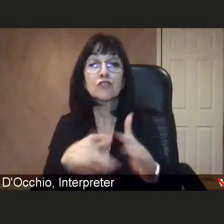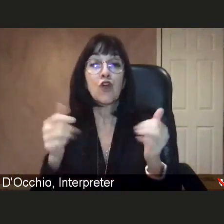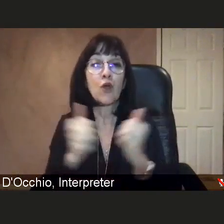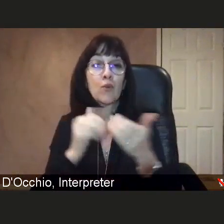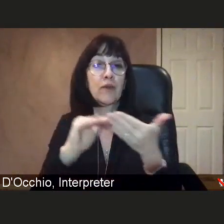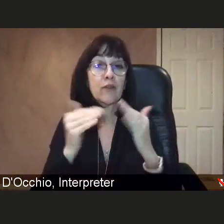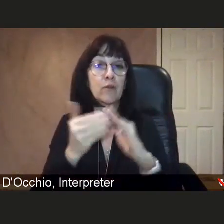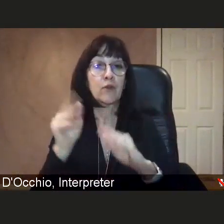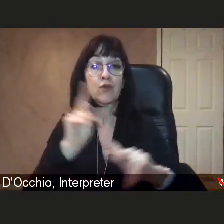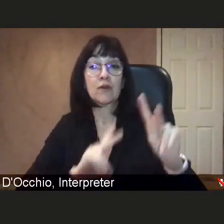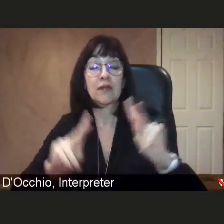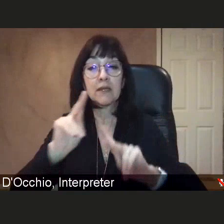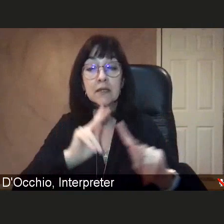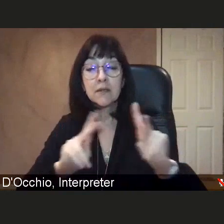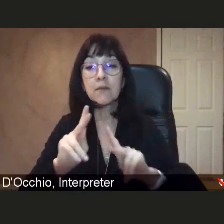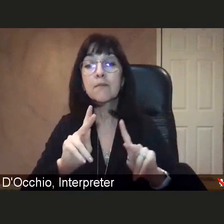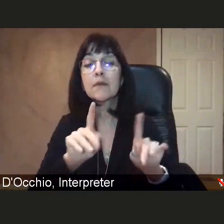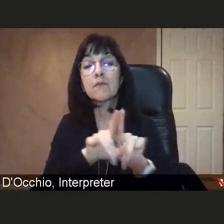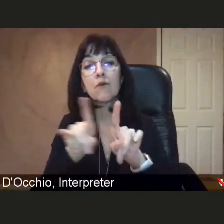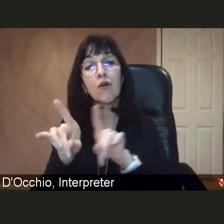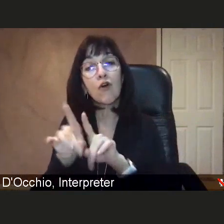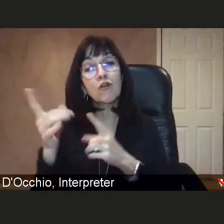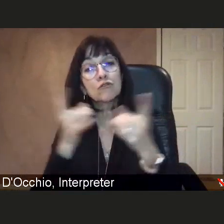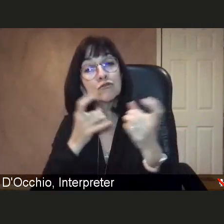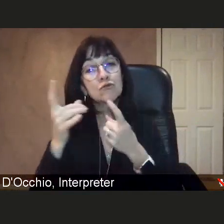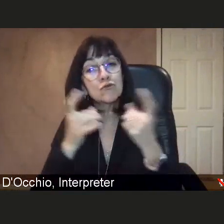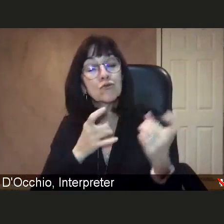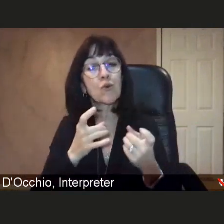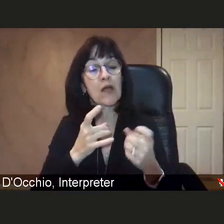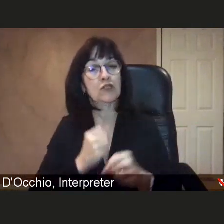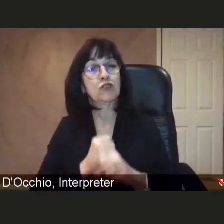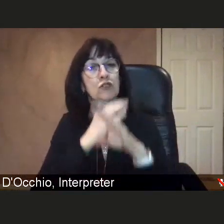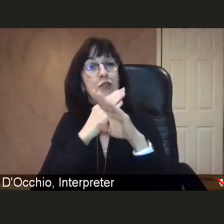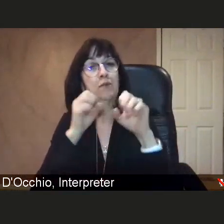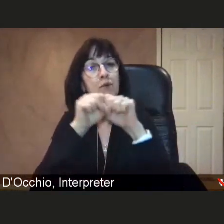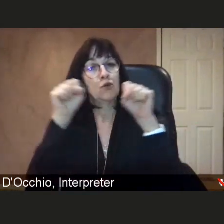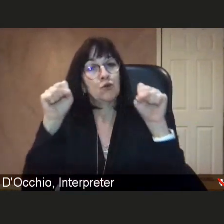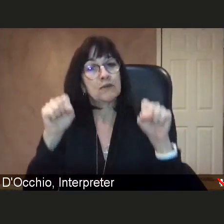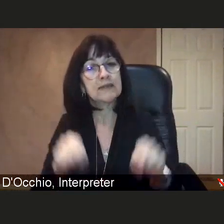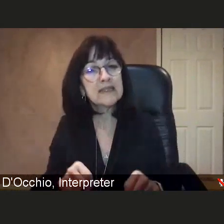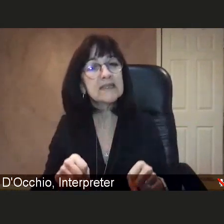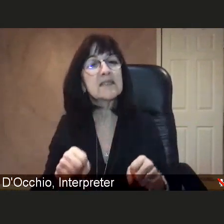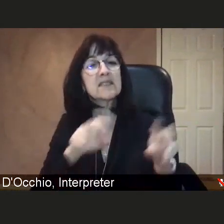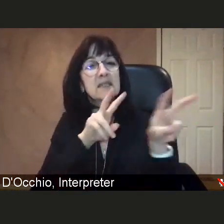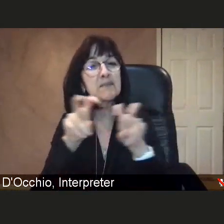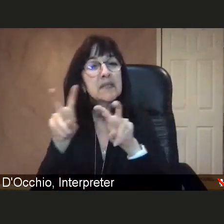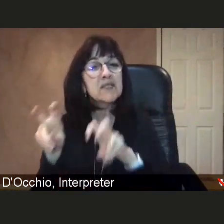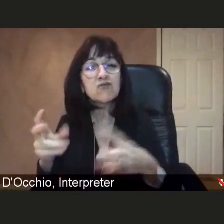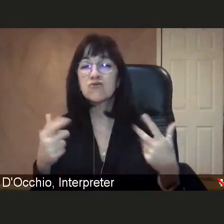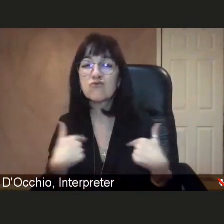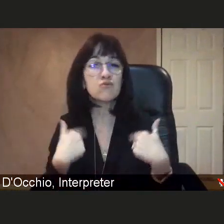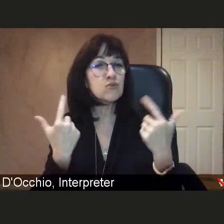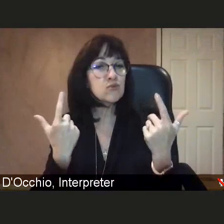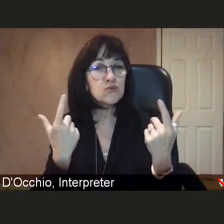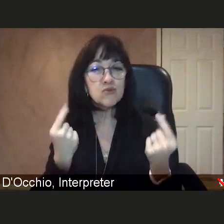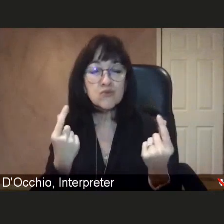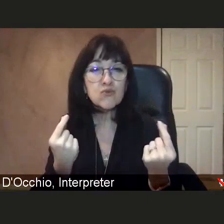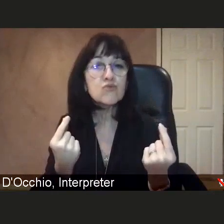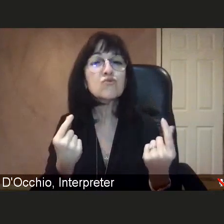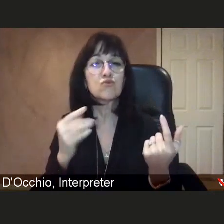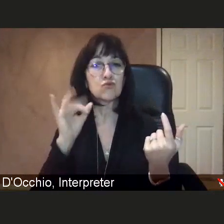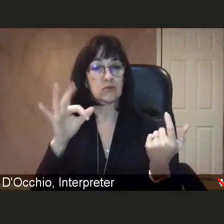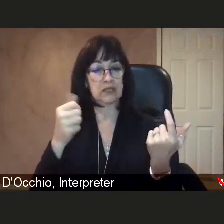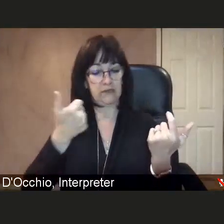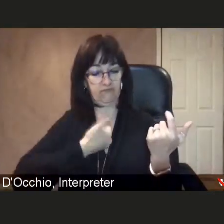that they have questions about are immune system issues. If you have a weak immune system, are there special things that should be done? I'm